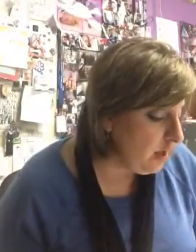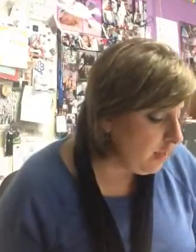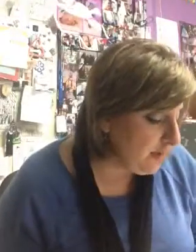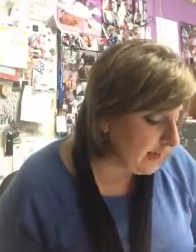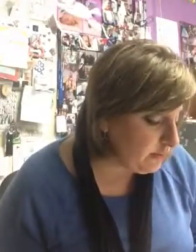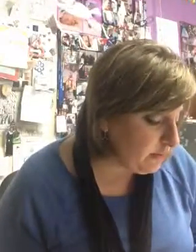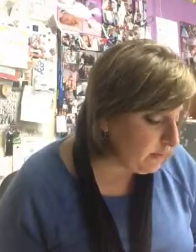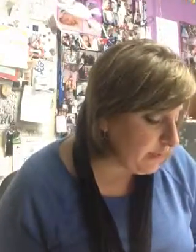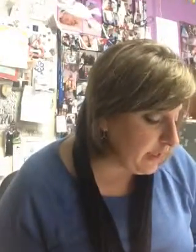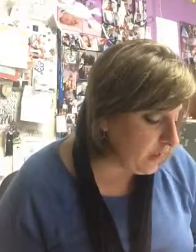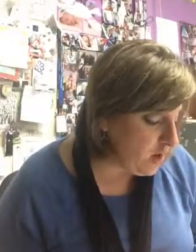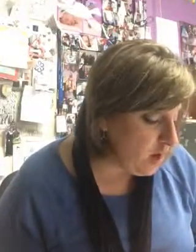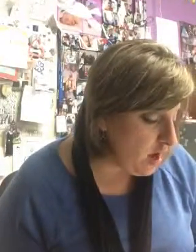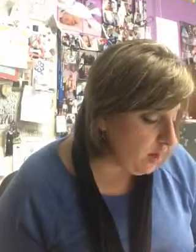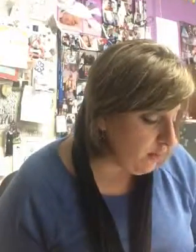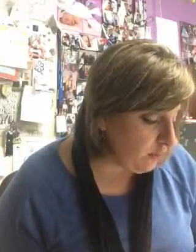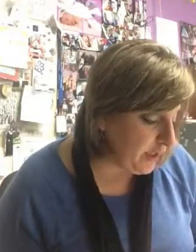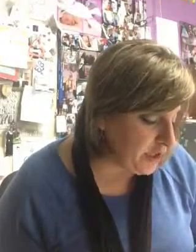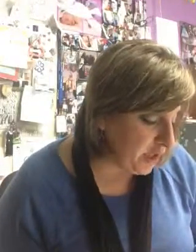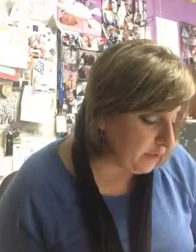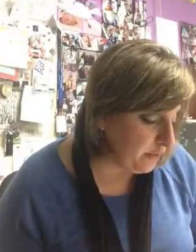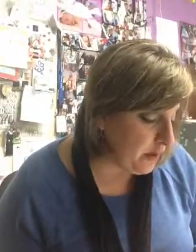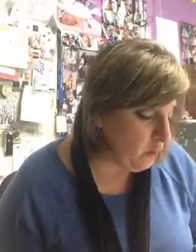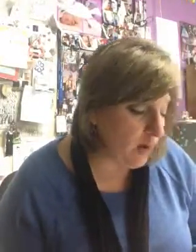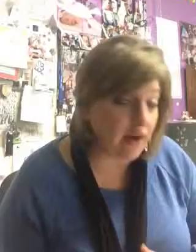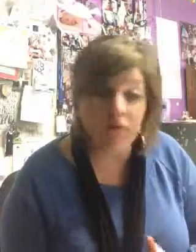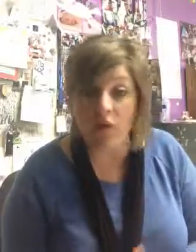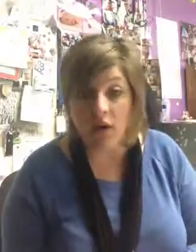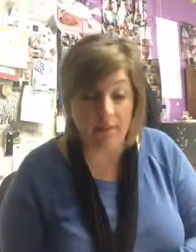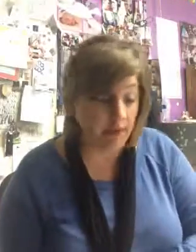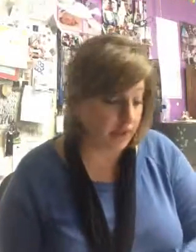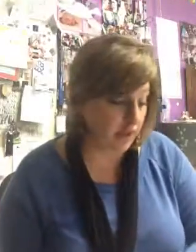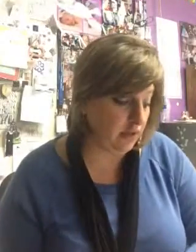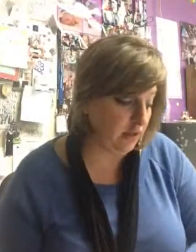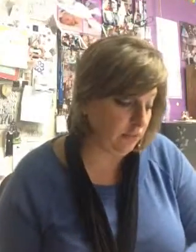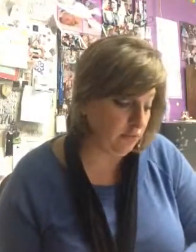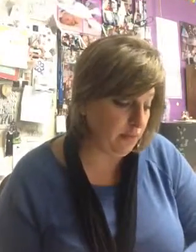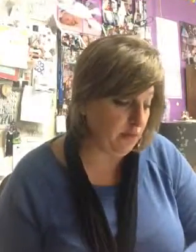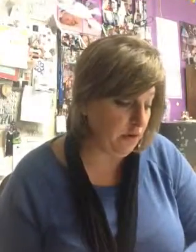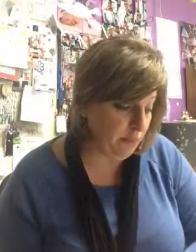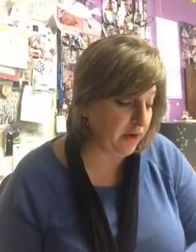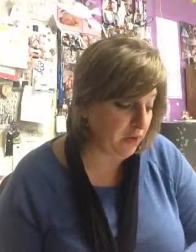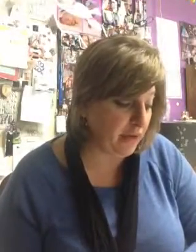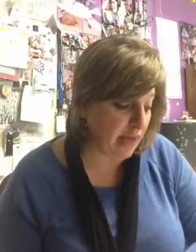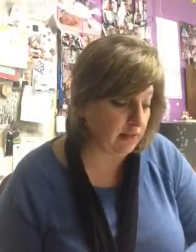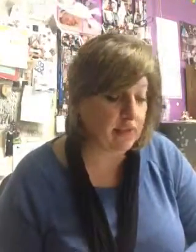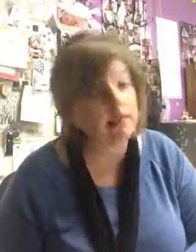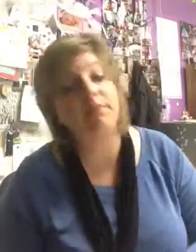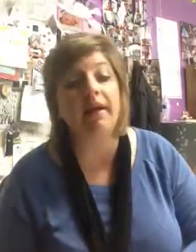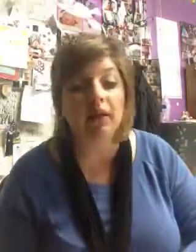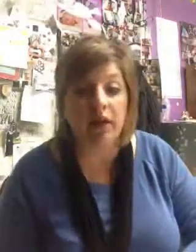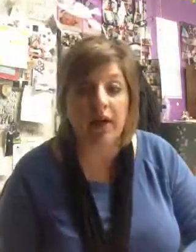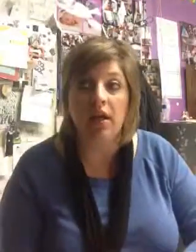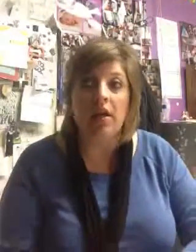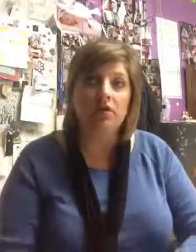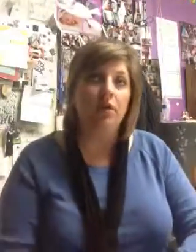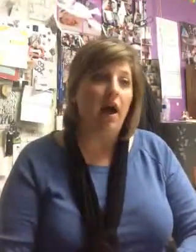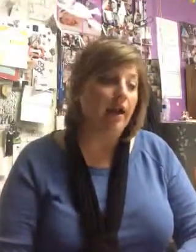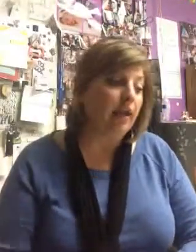The next one would be a ratio. 1 out of 4 American Roman Catholics is Hispanic. All right. So I got to come